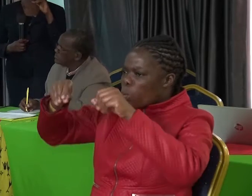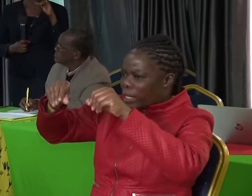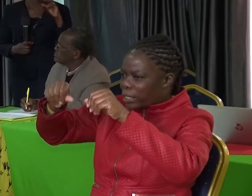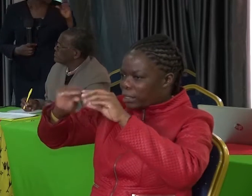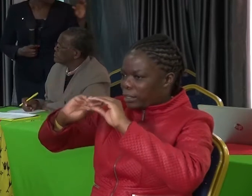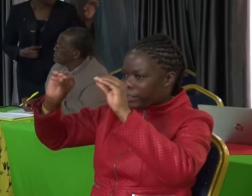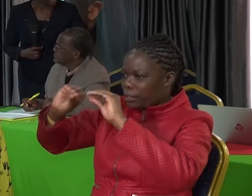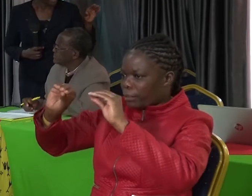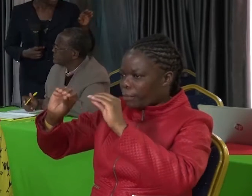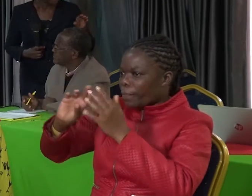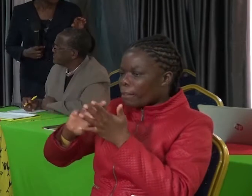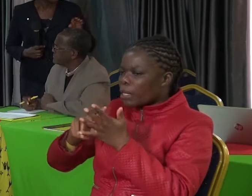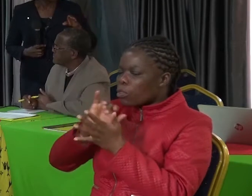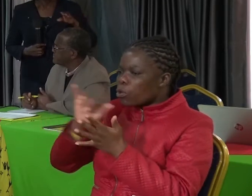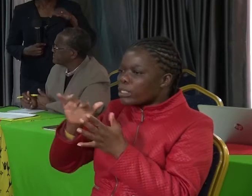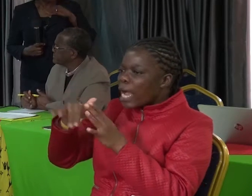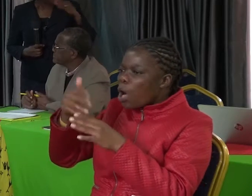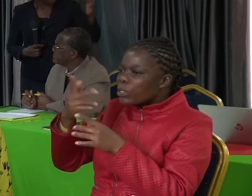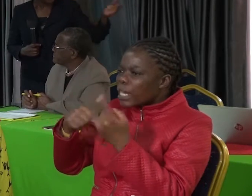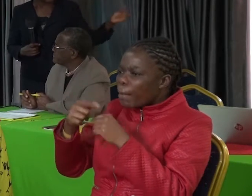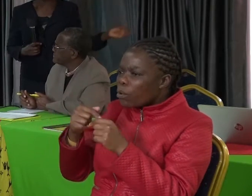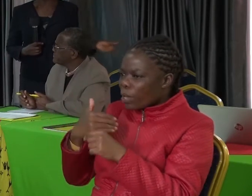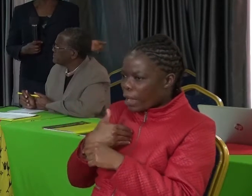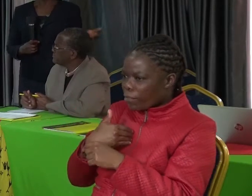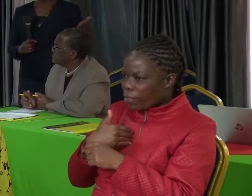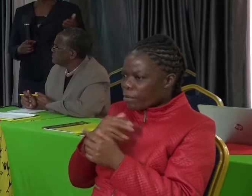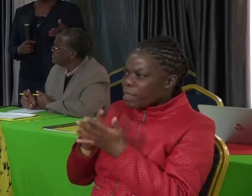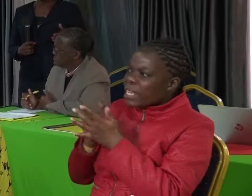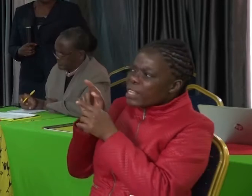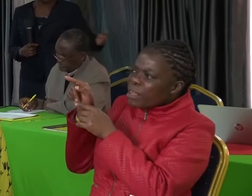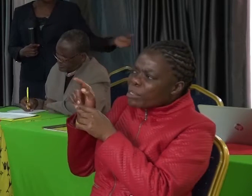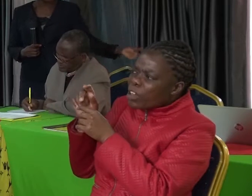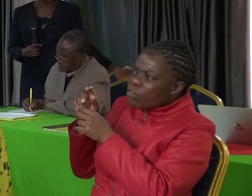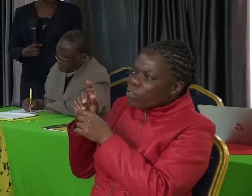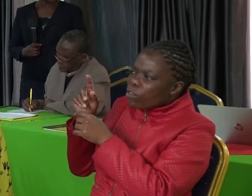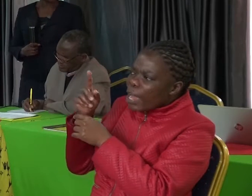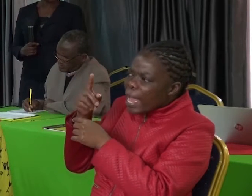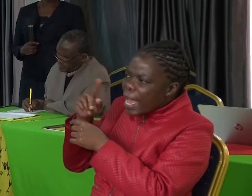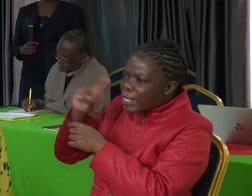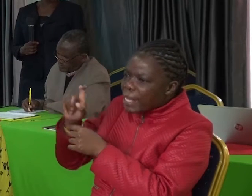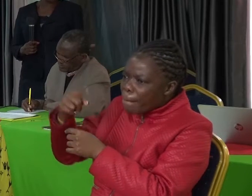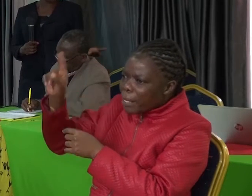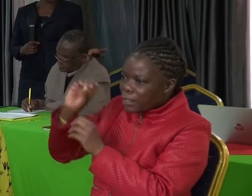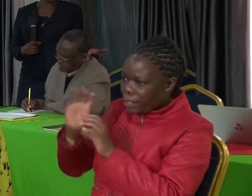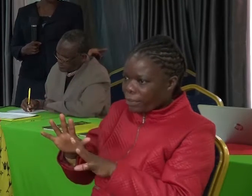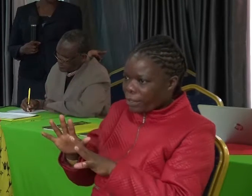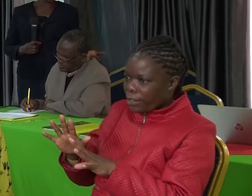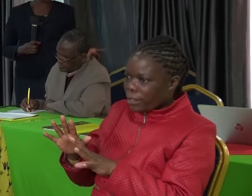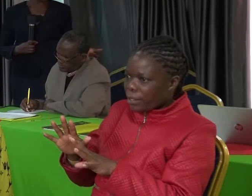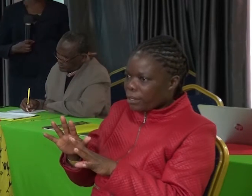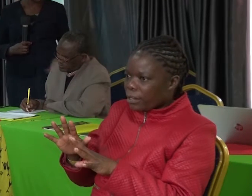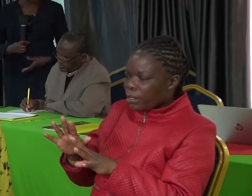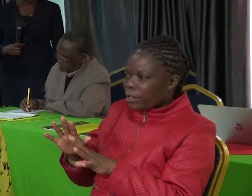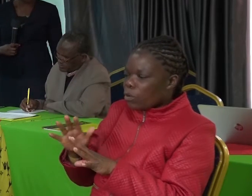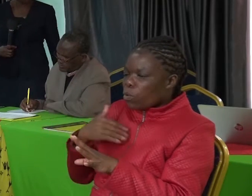outcomes. Those outcomes we are hearing, they don't even pass. And so now they are not, although now there